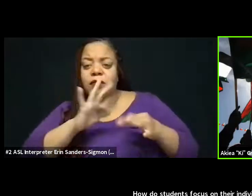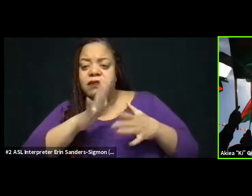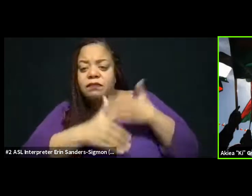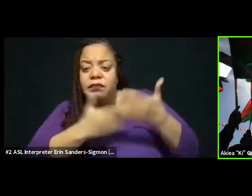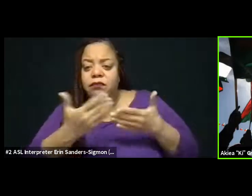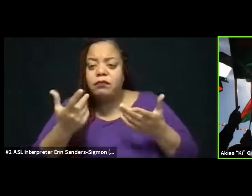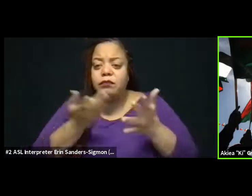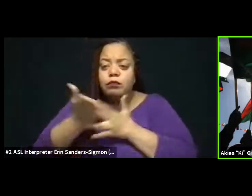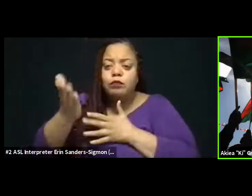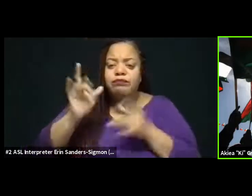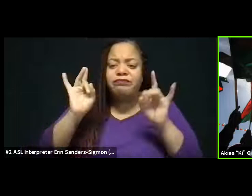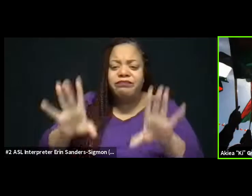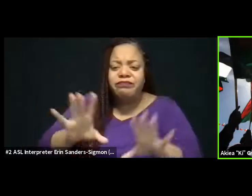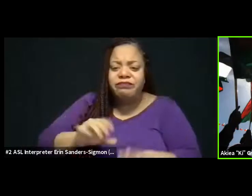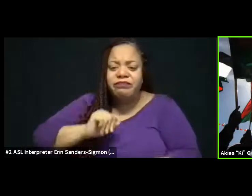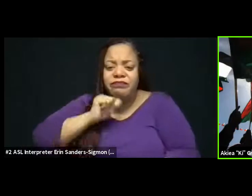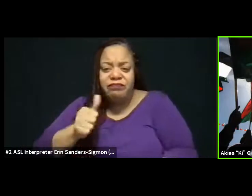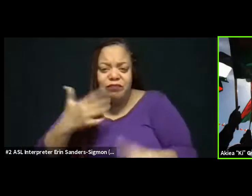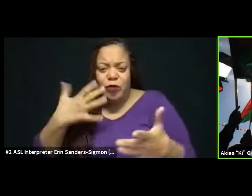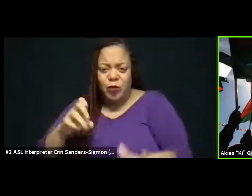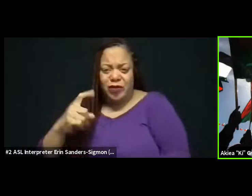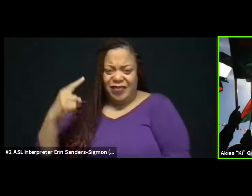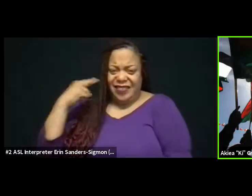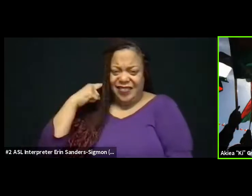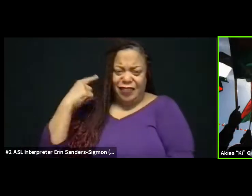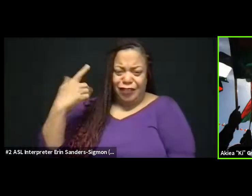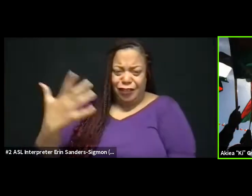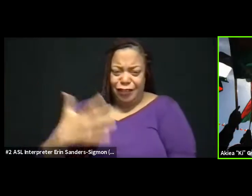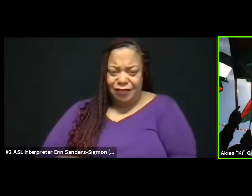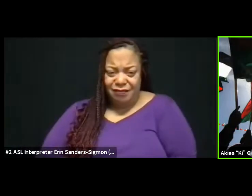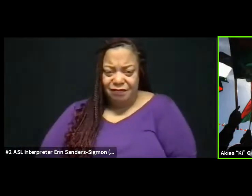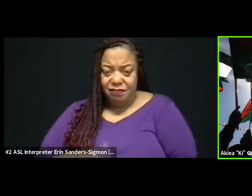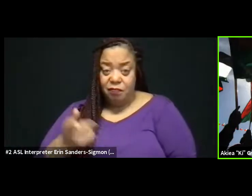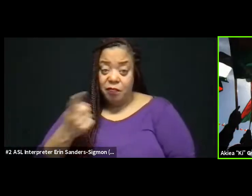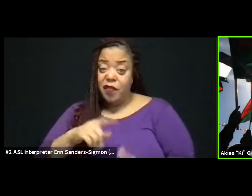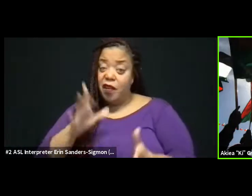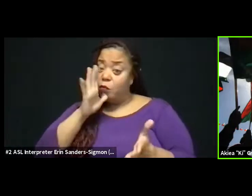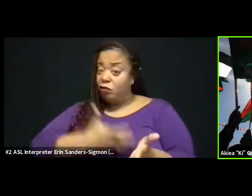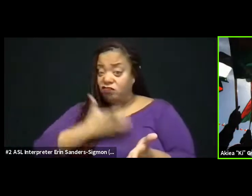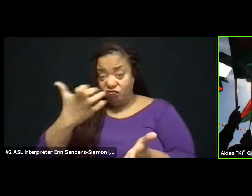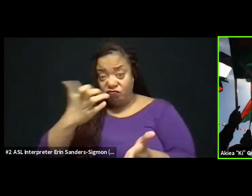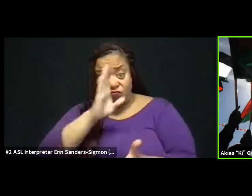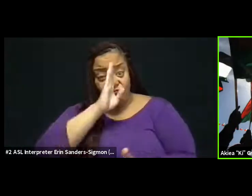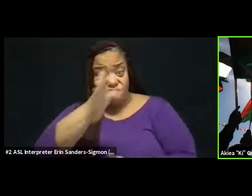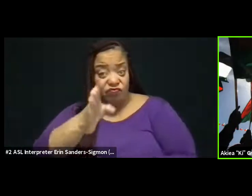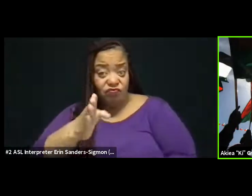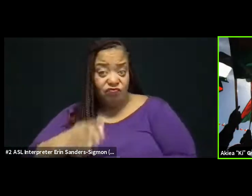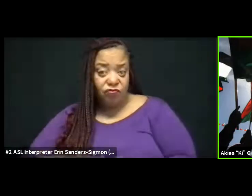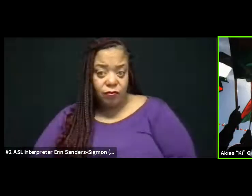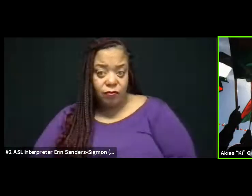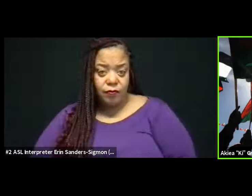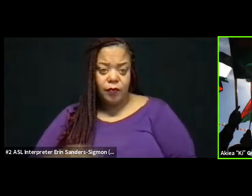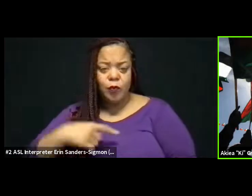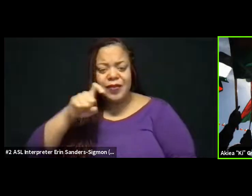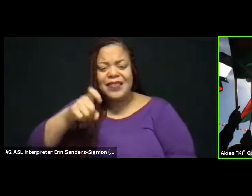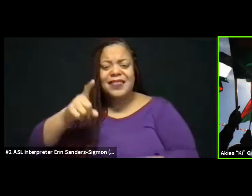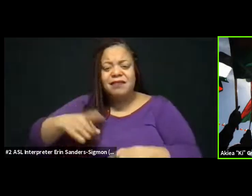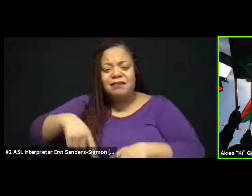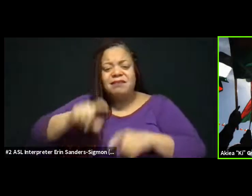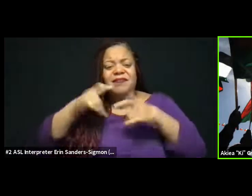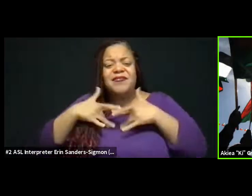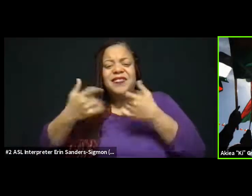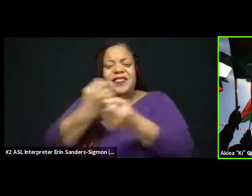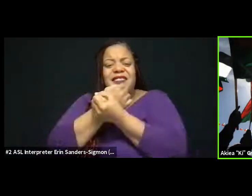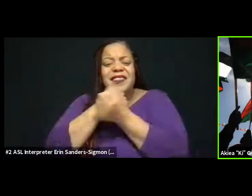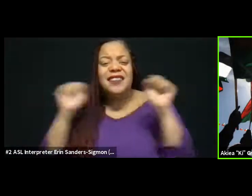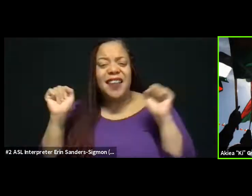they're the ones that'll tell you like it is. We need them to be able to feel safe enough to share with us